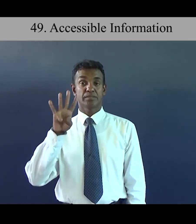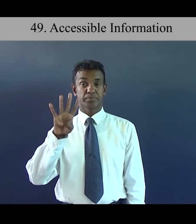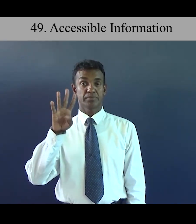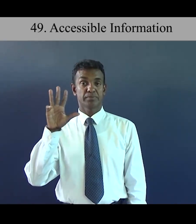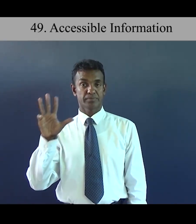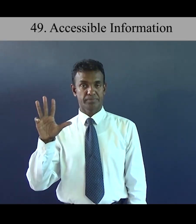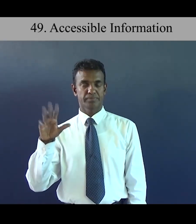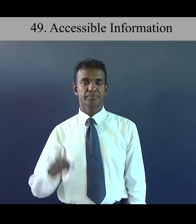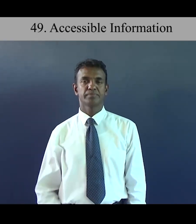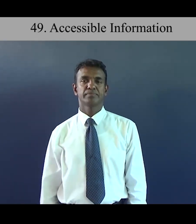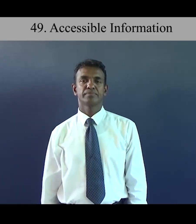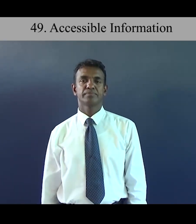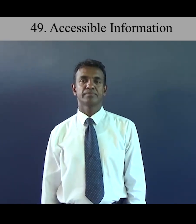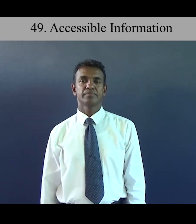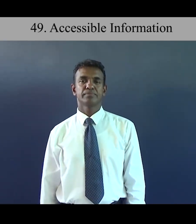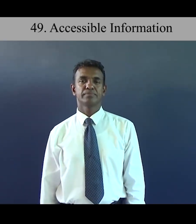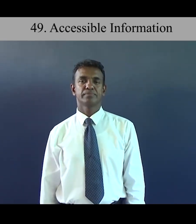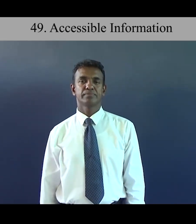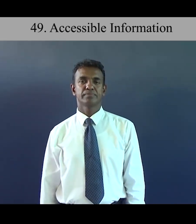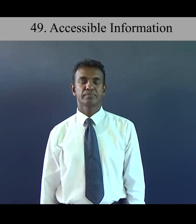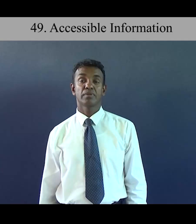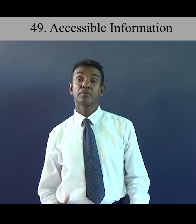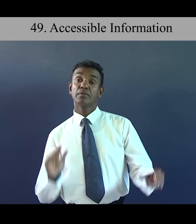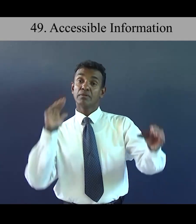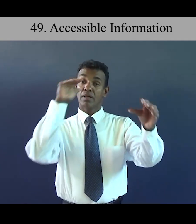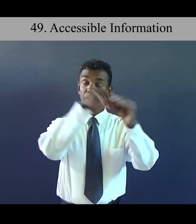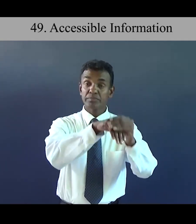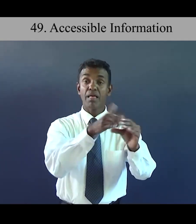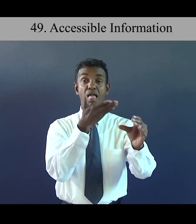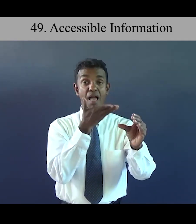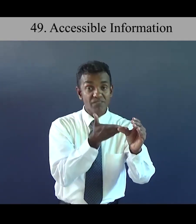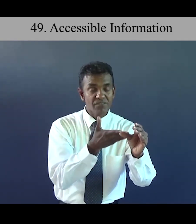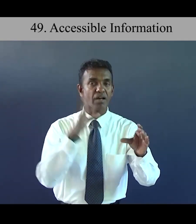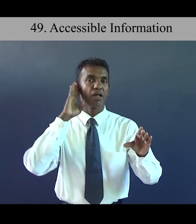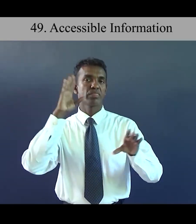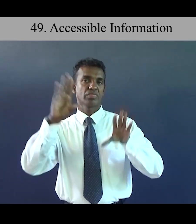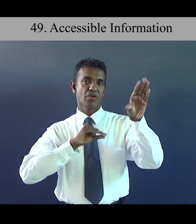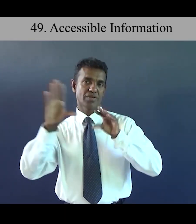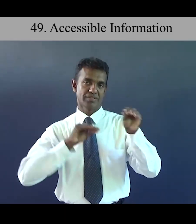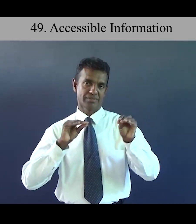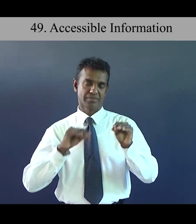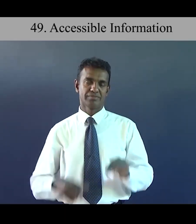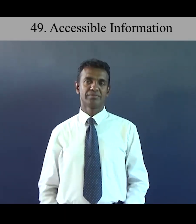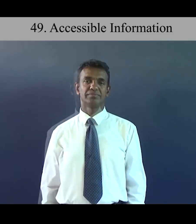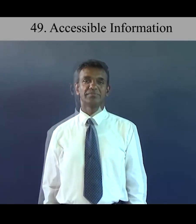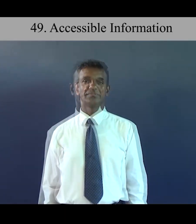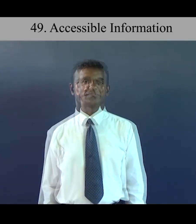Accessible information. The agreement will be available in easy to